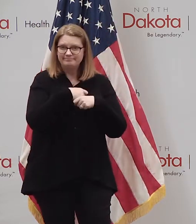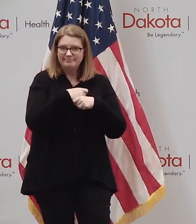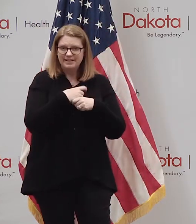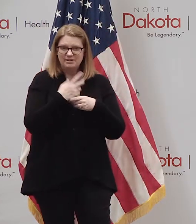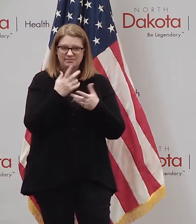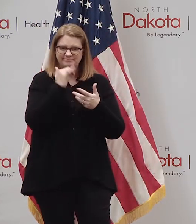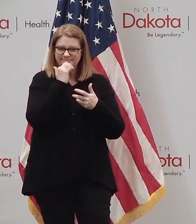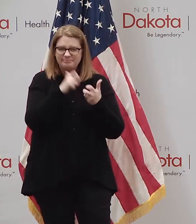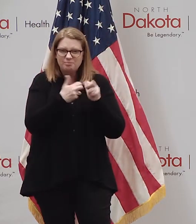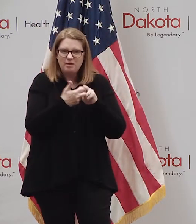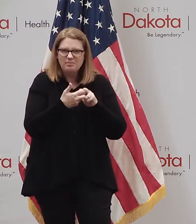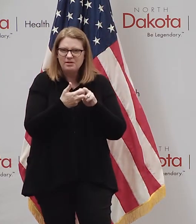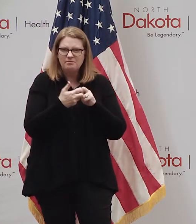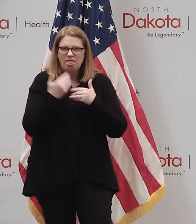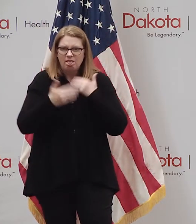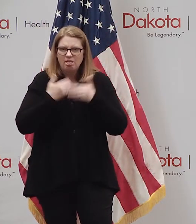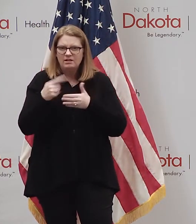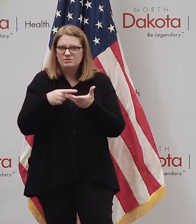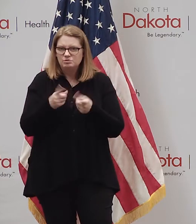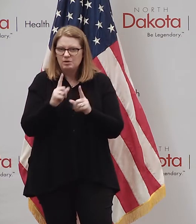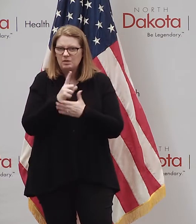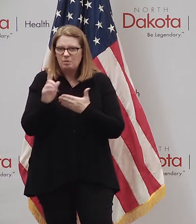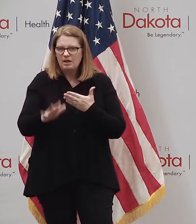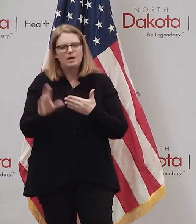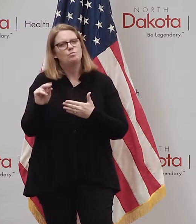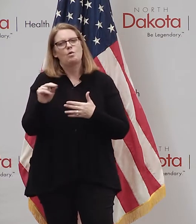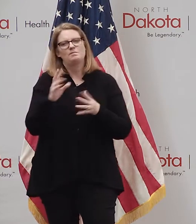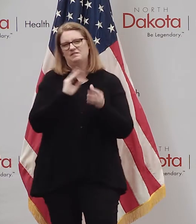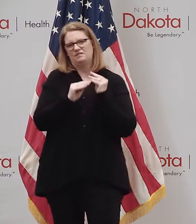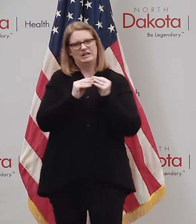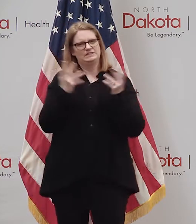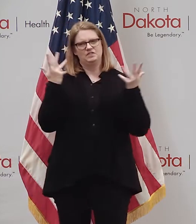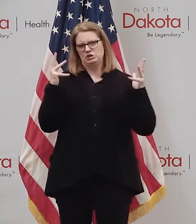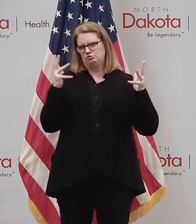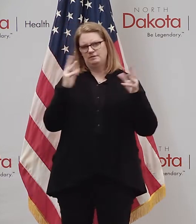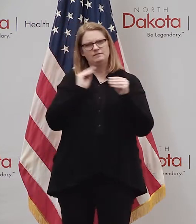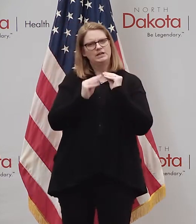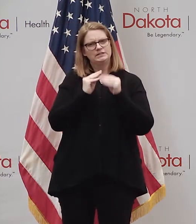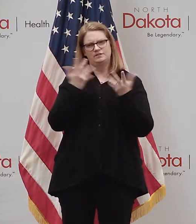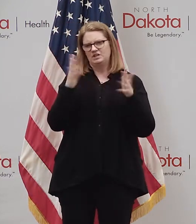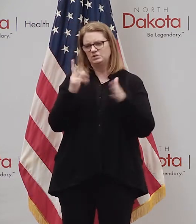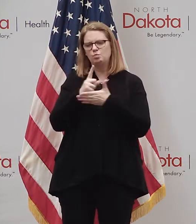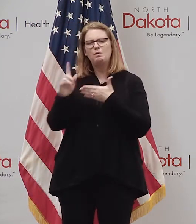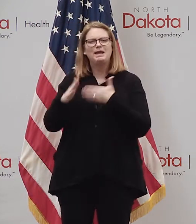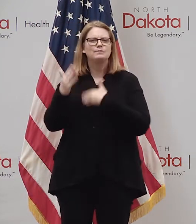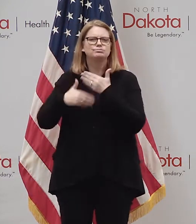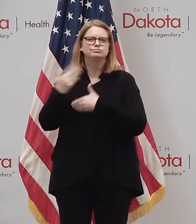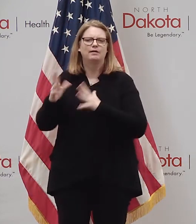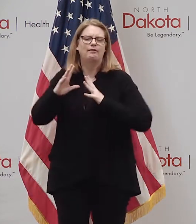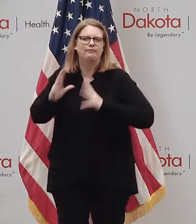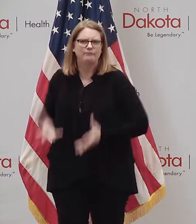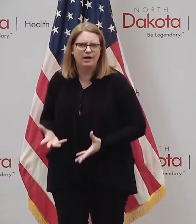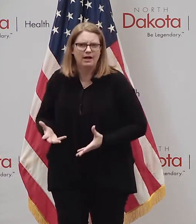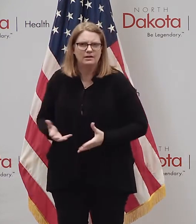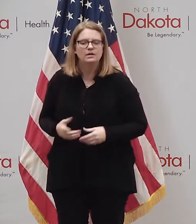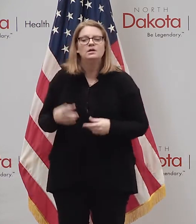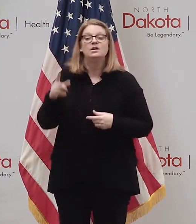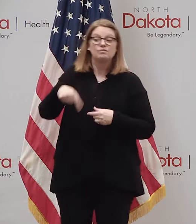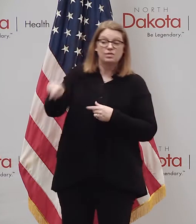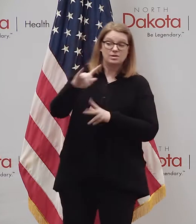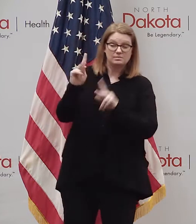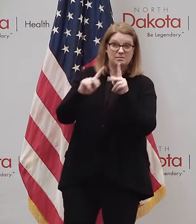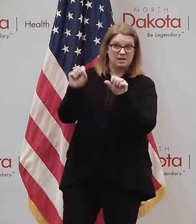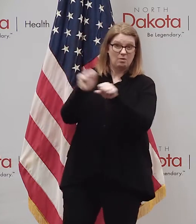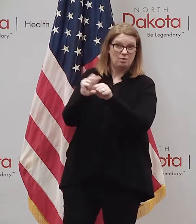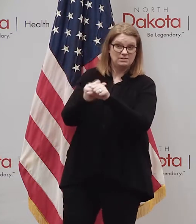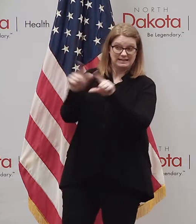the weekend. The issue had been corrected by the time we got into the weekend. And again, I want to thank all of those people that have worked on the retesting. I want to thank those